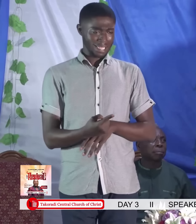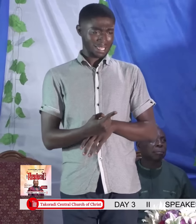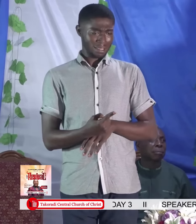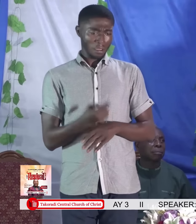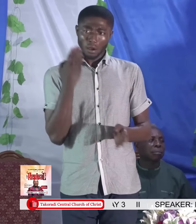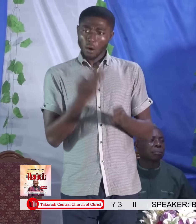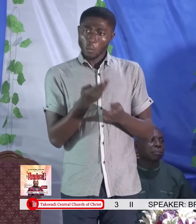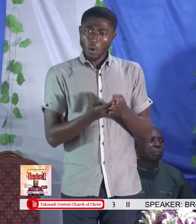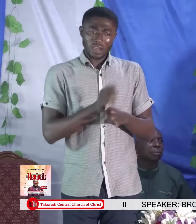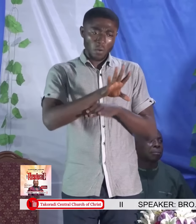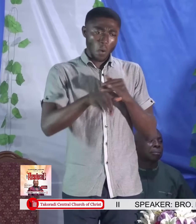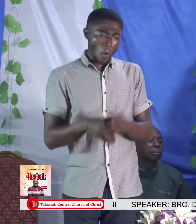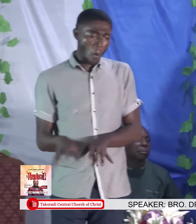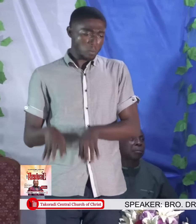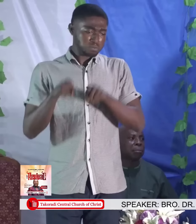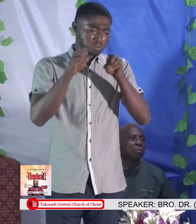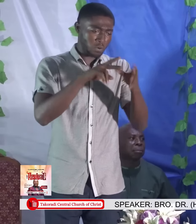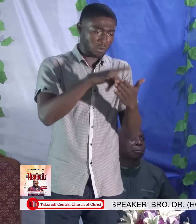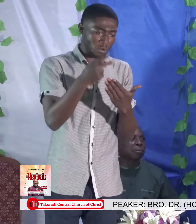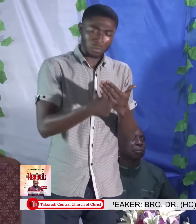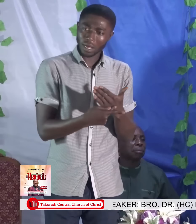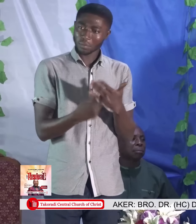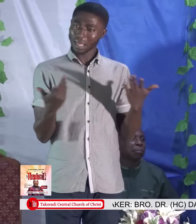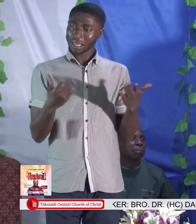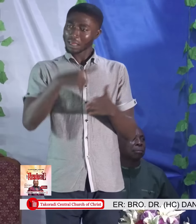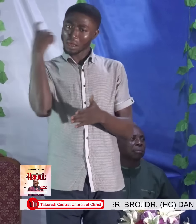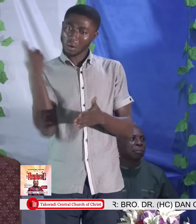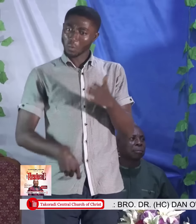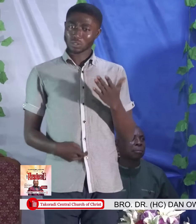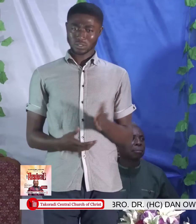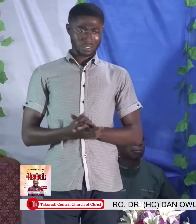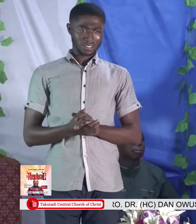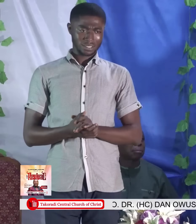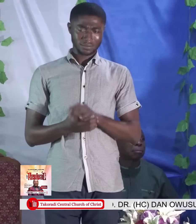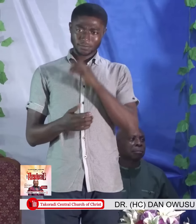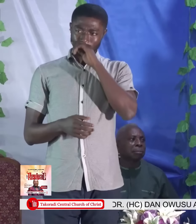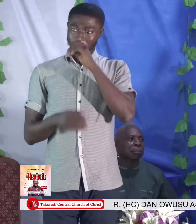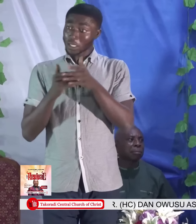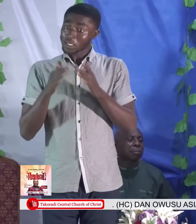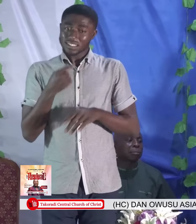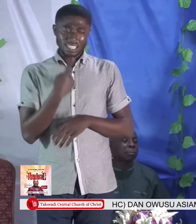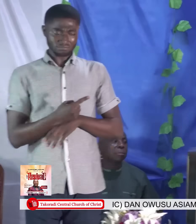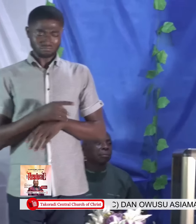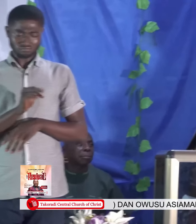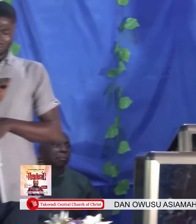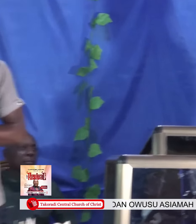ye boka sika no wo dia collection no nyame se ye nye no o se ye nye ni mfa nyere